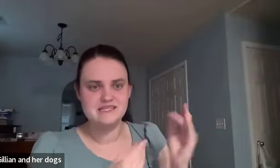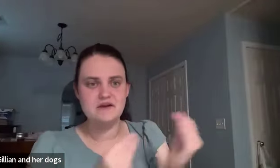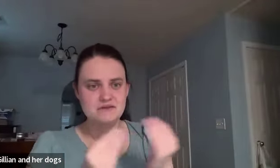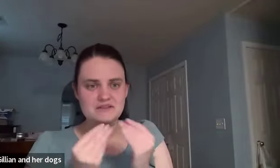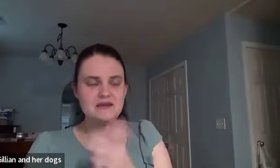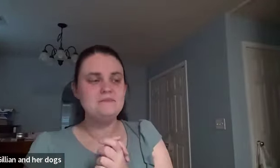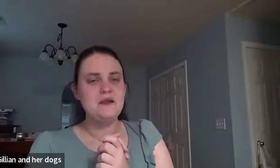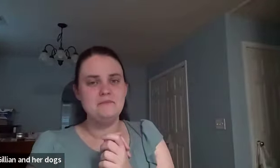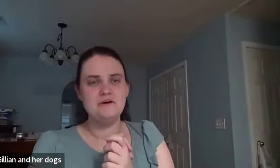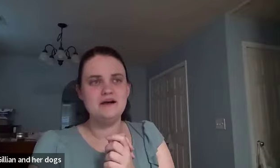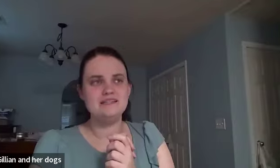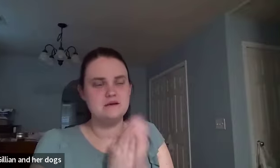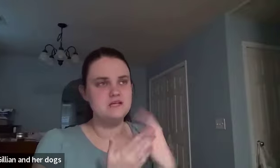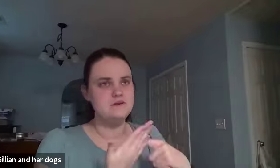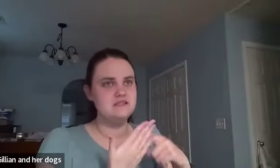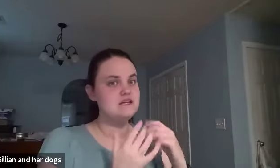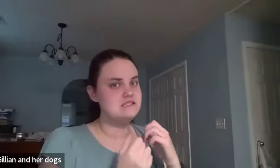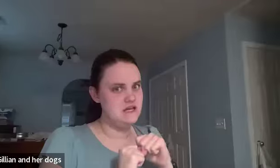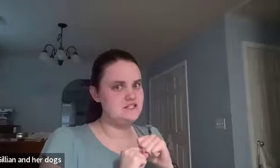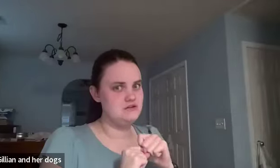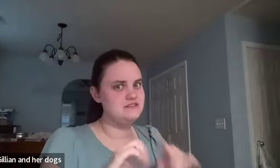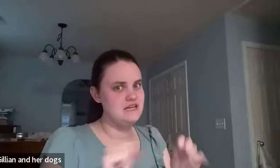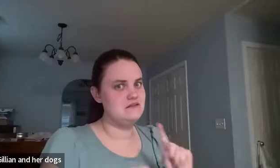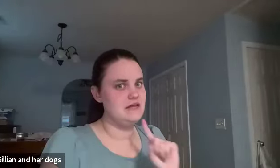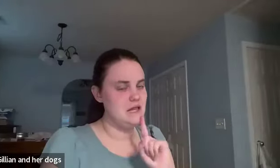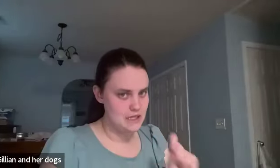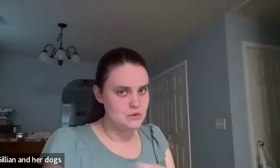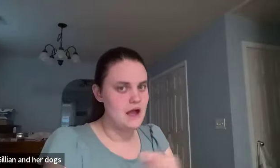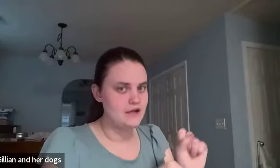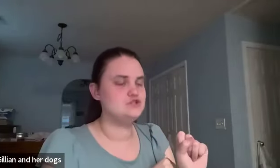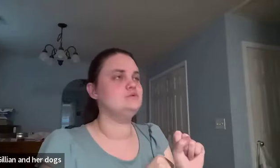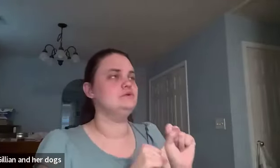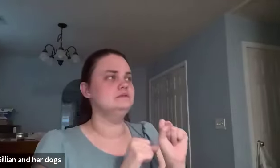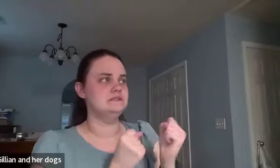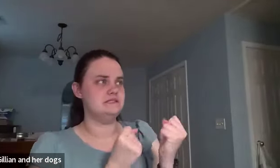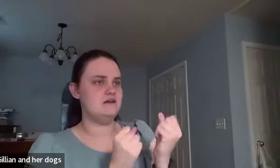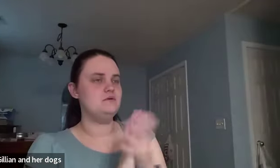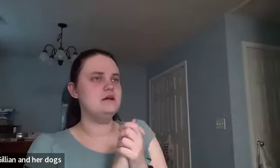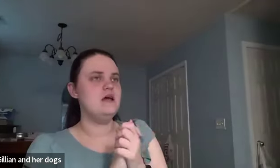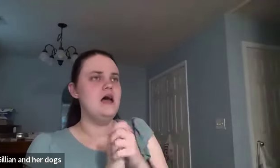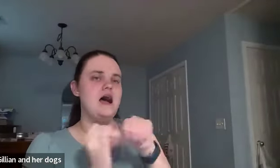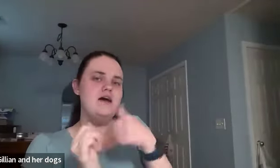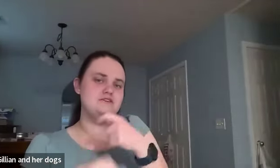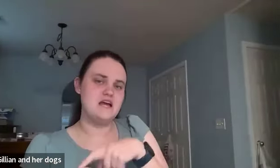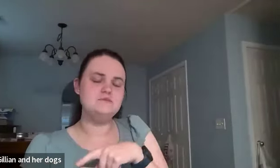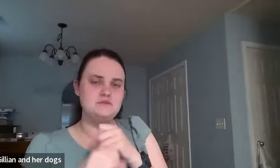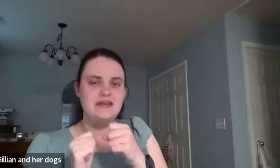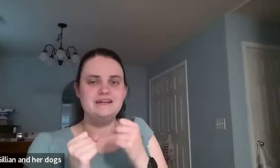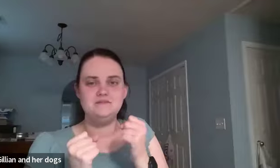sense of everything. But sometimes signs, yes, you have to take the like literal actual sign for it. Other times you can